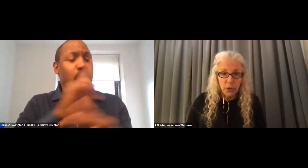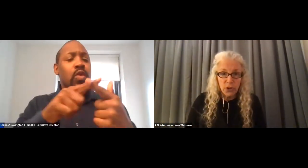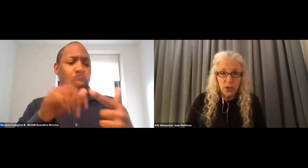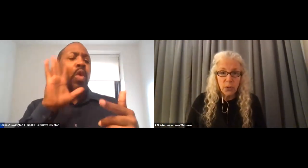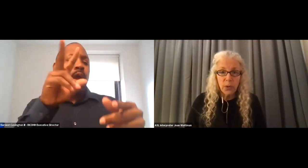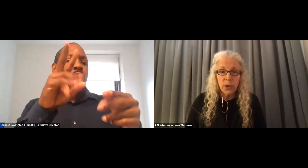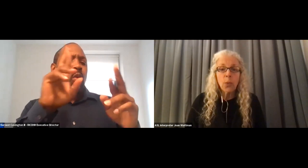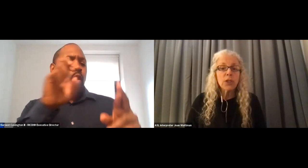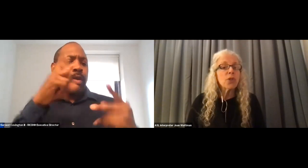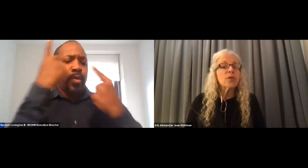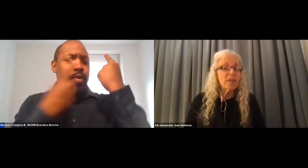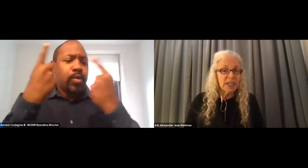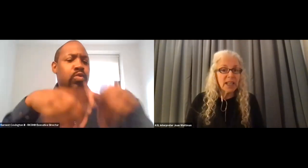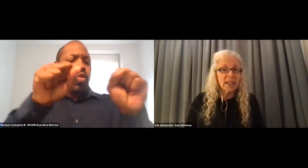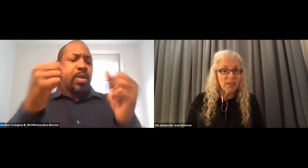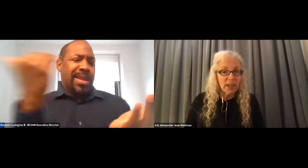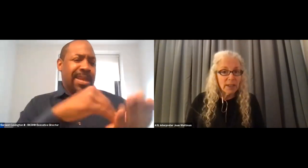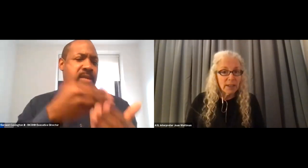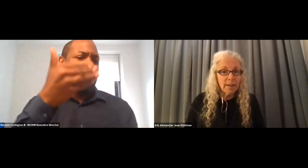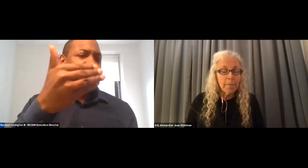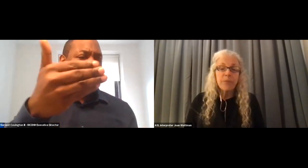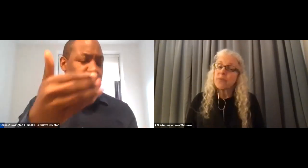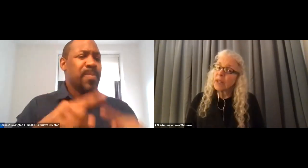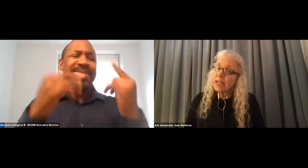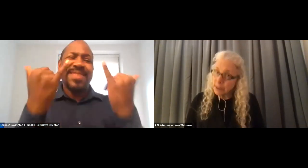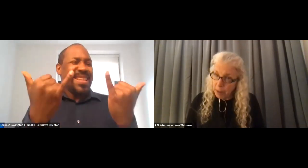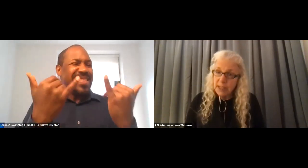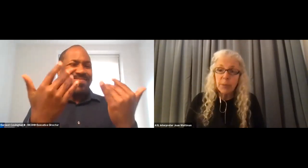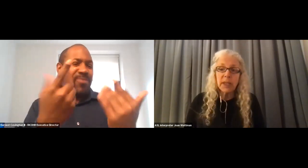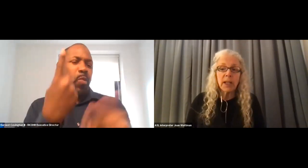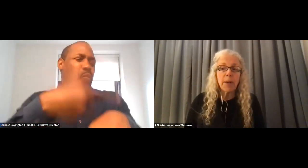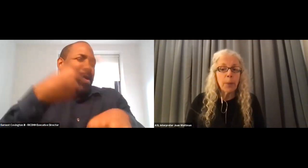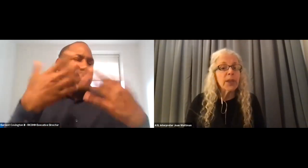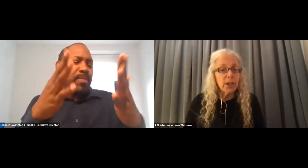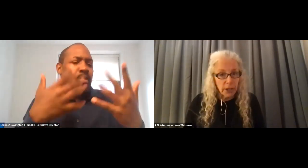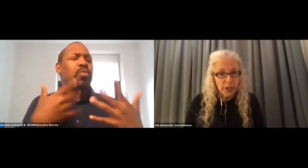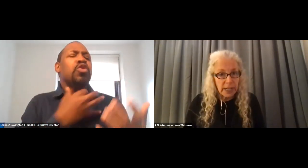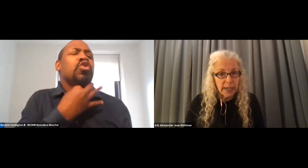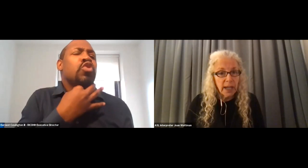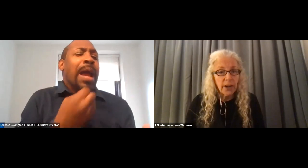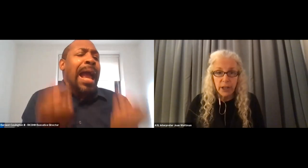interpreters. Once those 50 slots are filled, it's possible they'll come up with another site and another